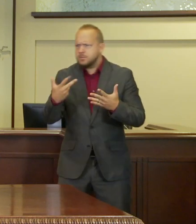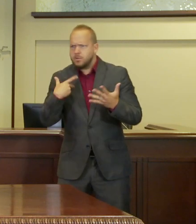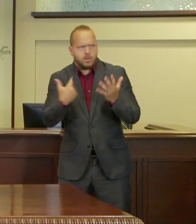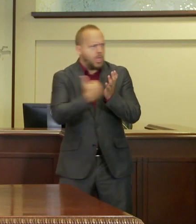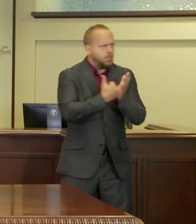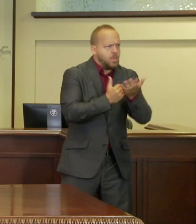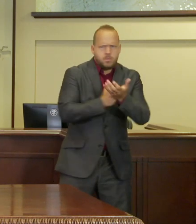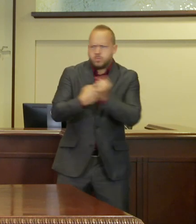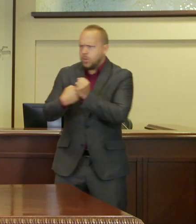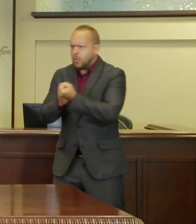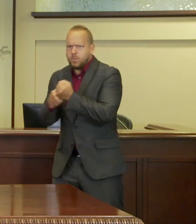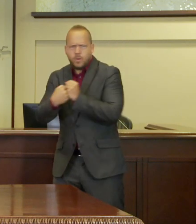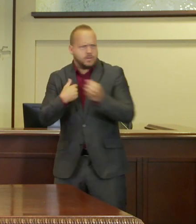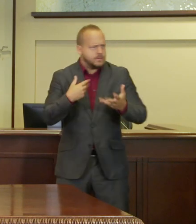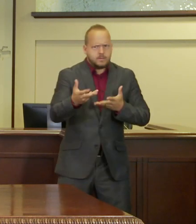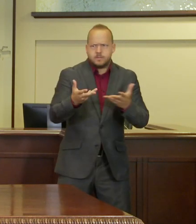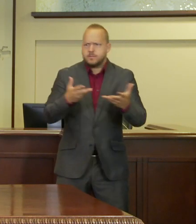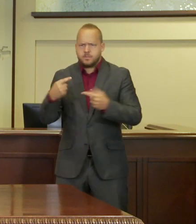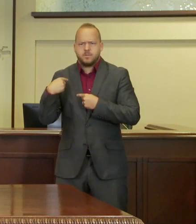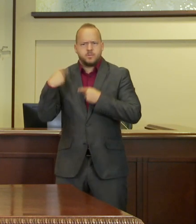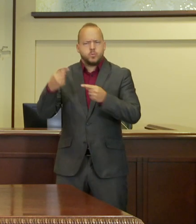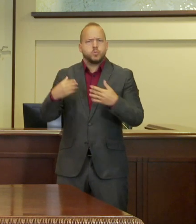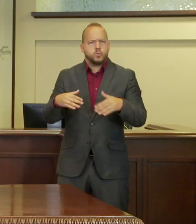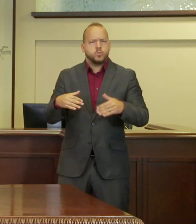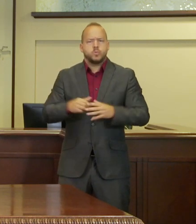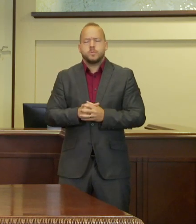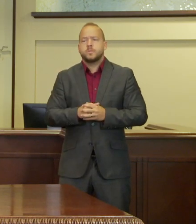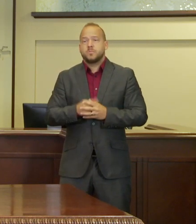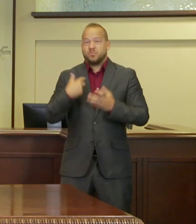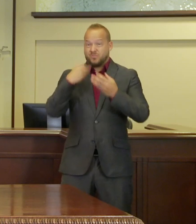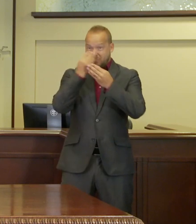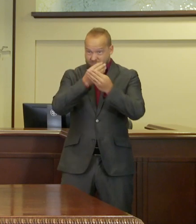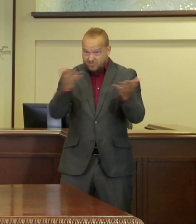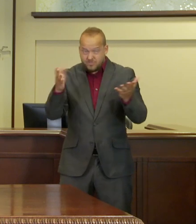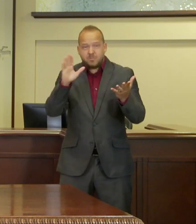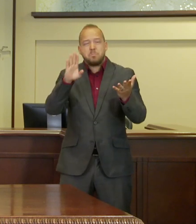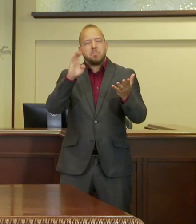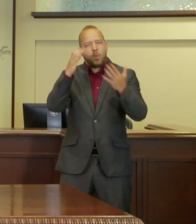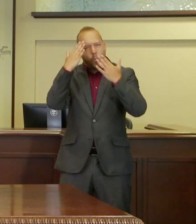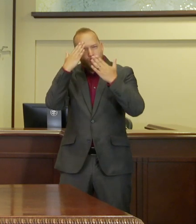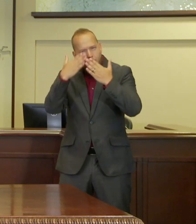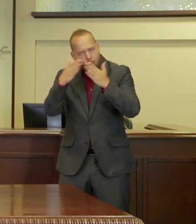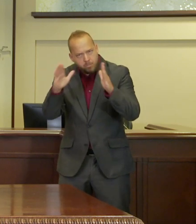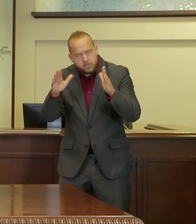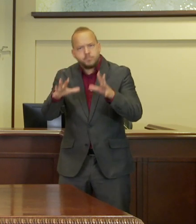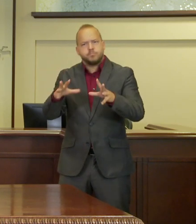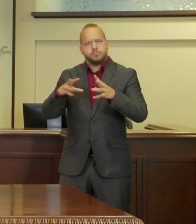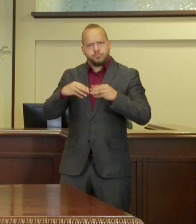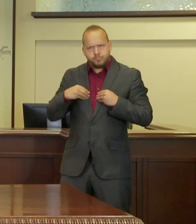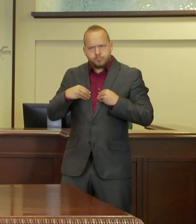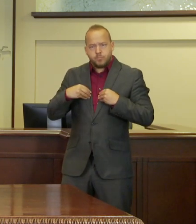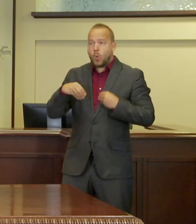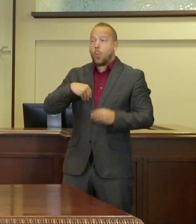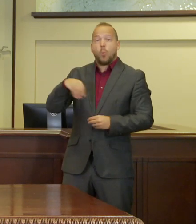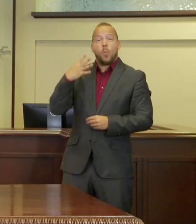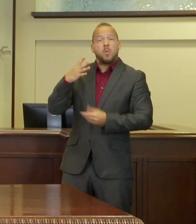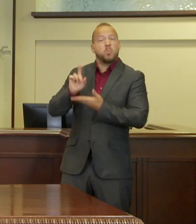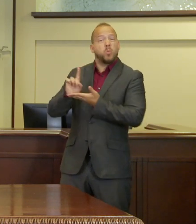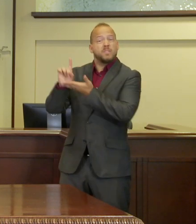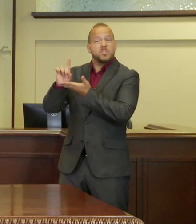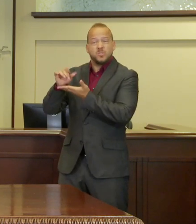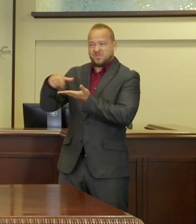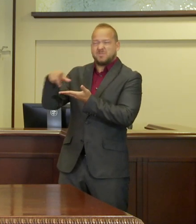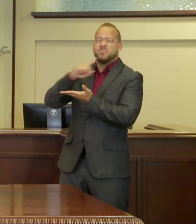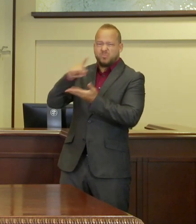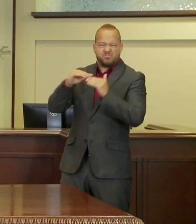would like to offer the following. First, be open and accepting of the fact that white supremacy and white privilege are a reality that has